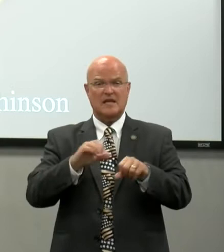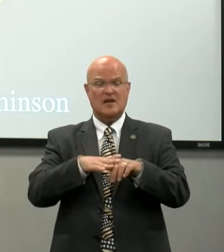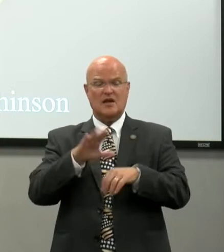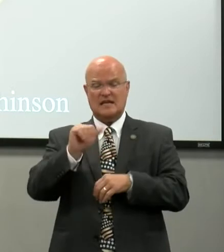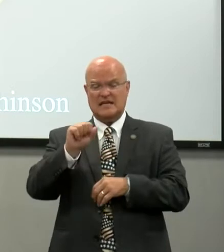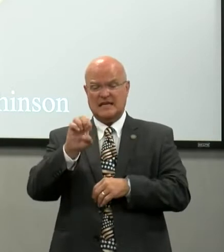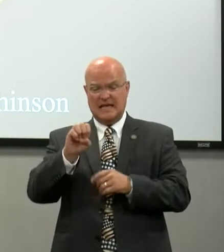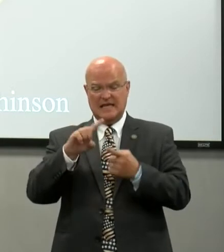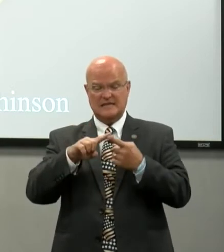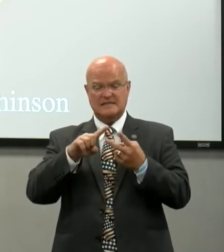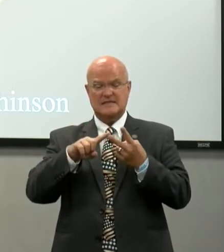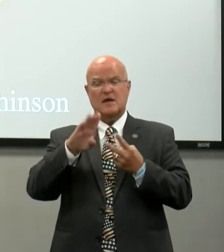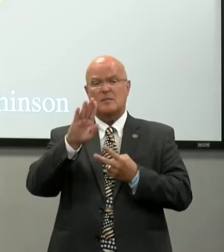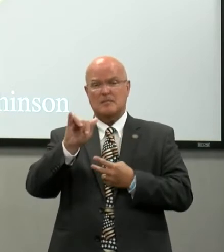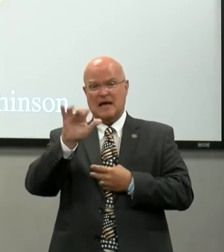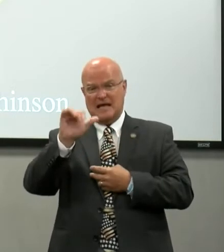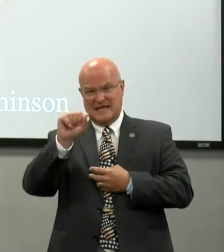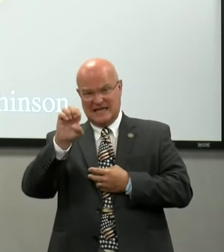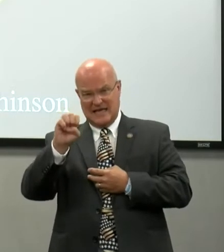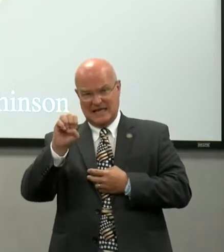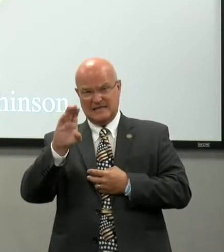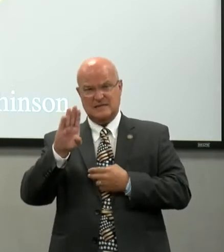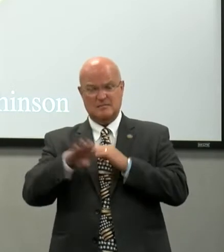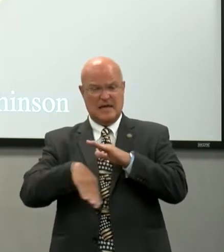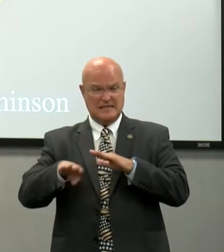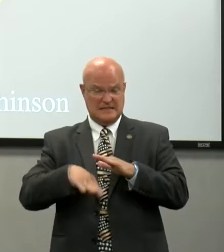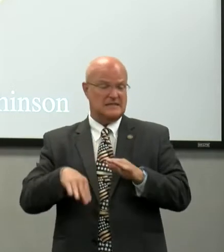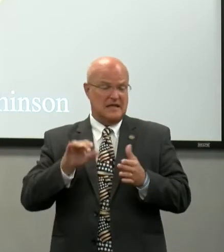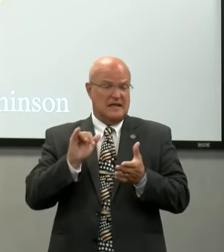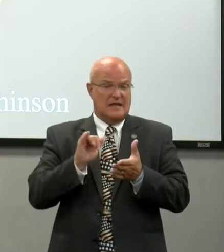a case-by-case basis that, there are,